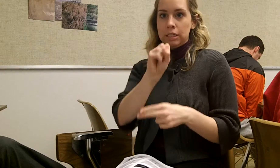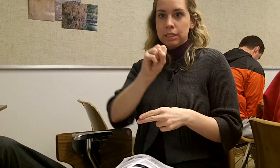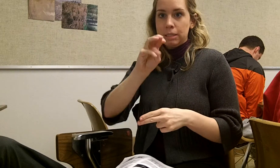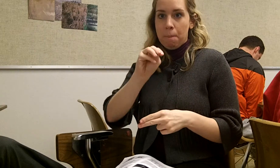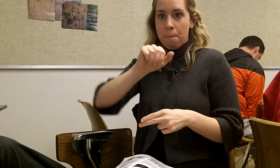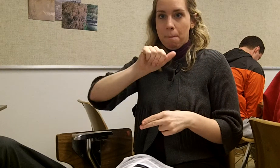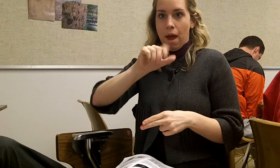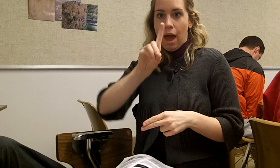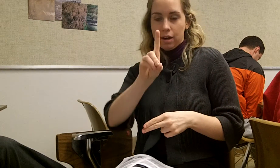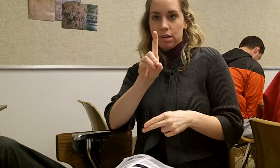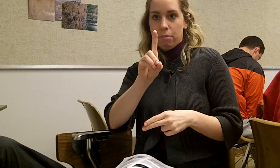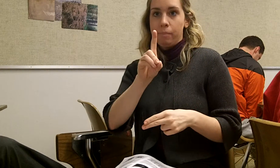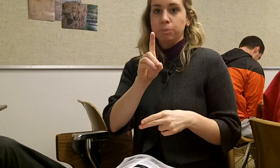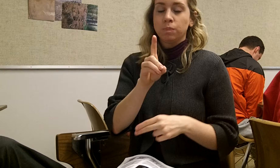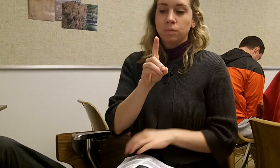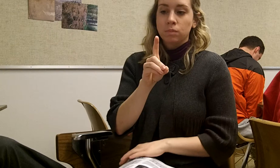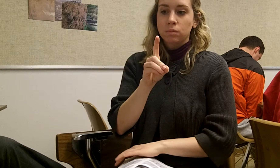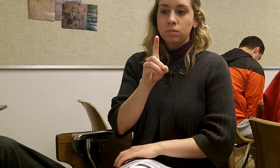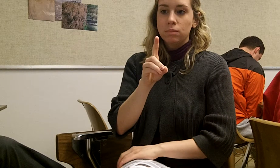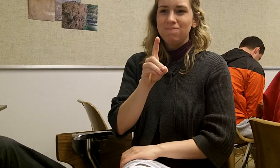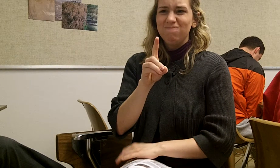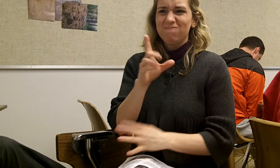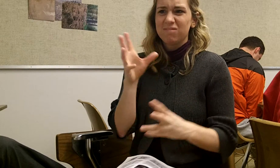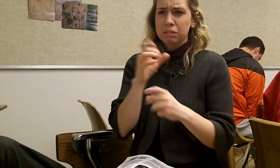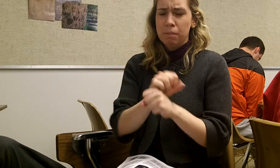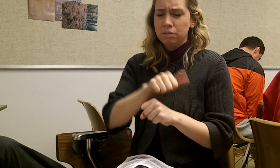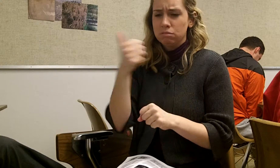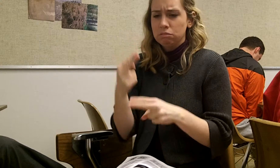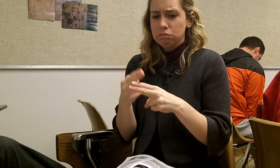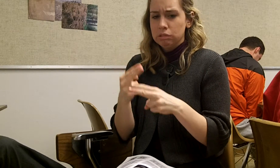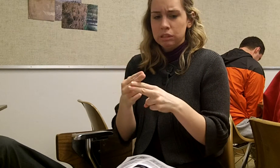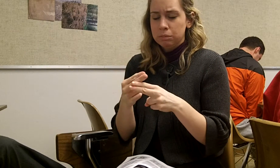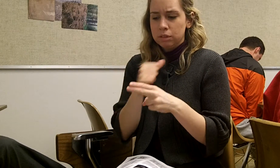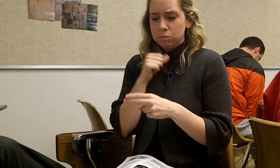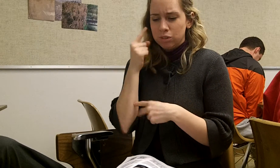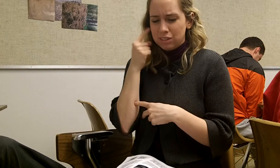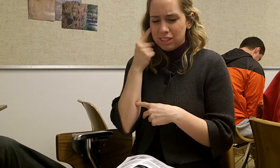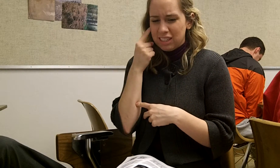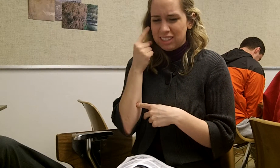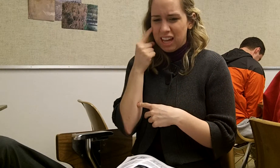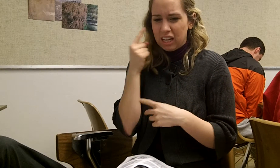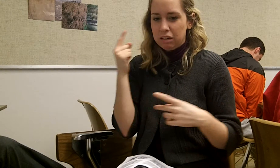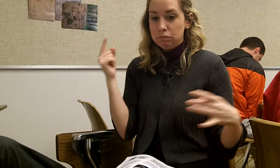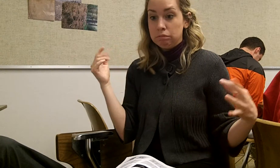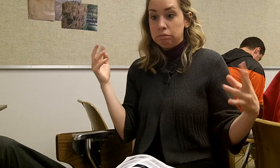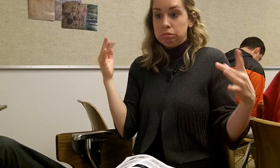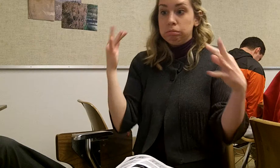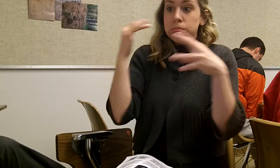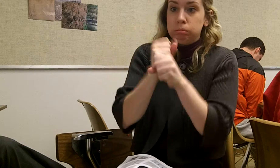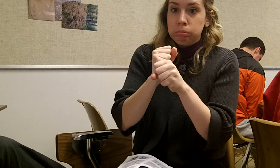And that name, I'm trying to think, it's a combination of other names that they've sort of like mushed together into one name, and I can't actually remember